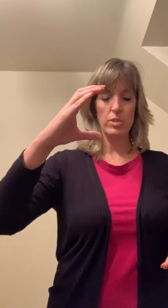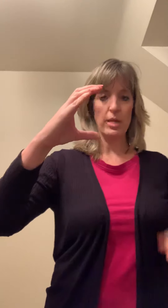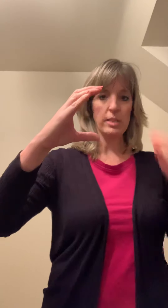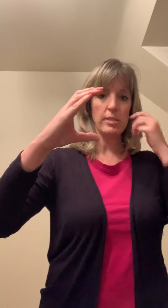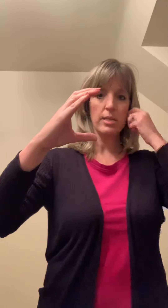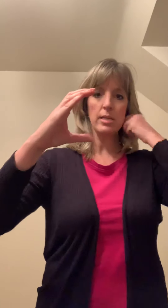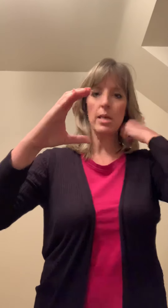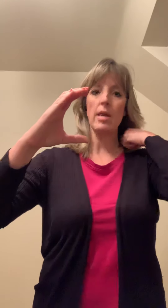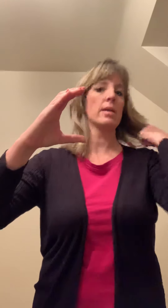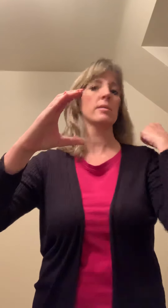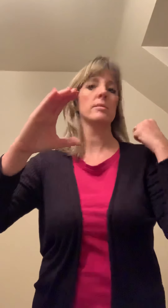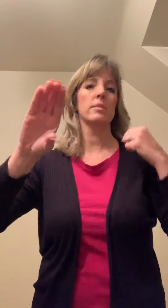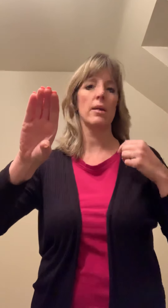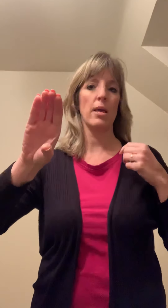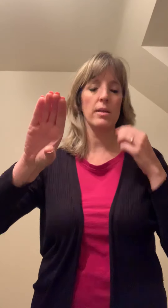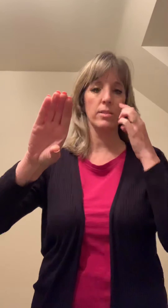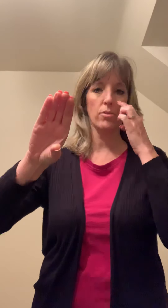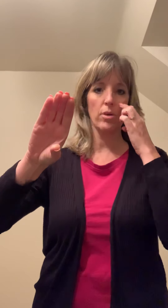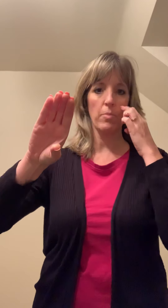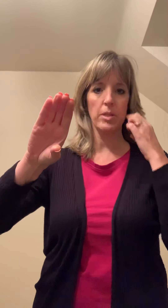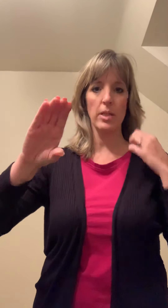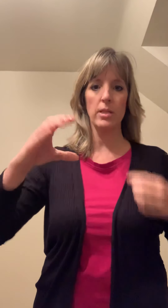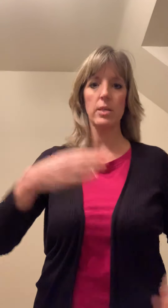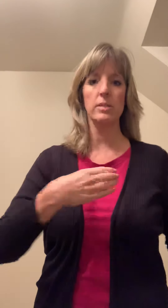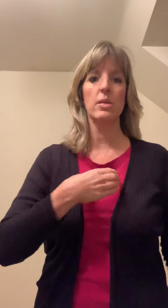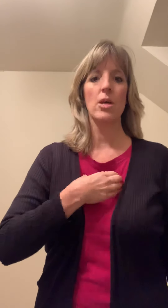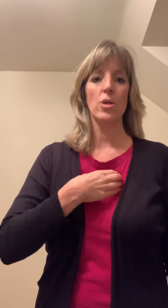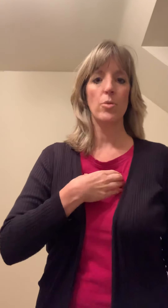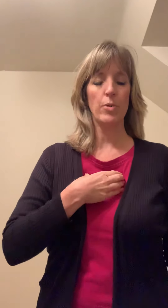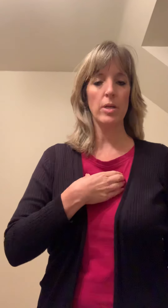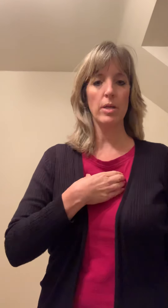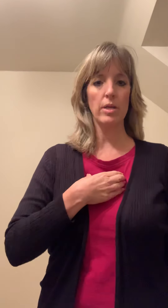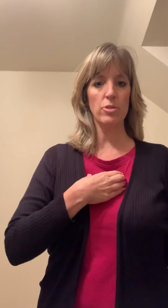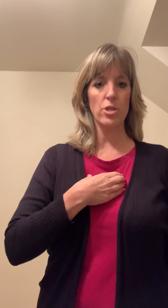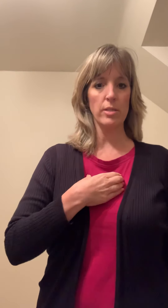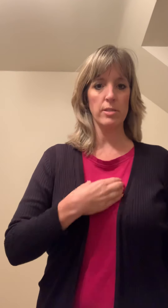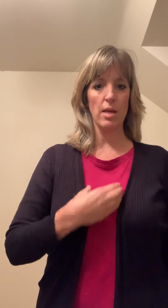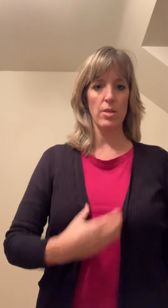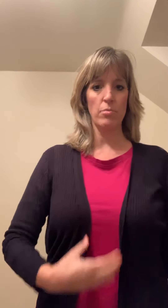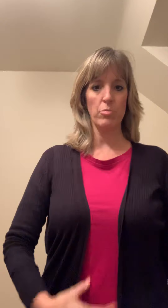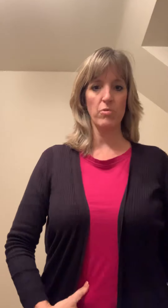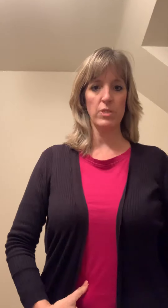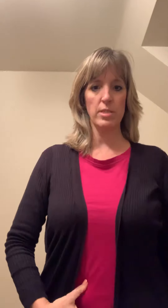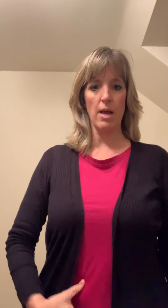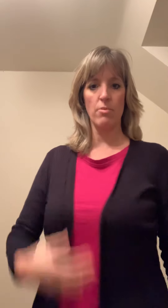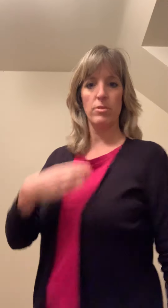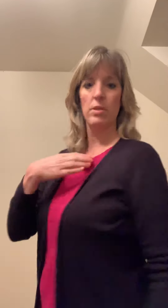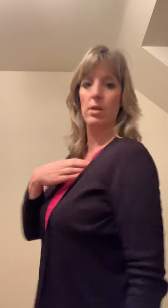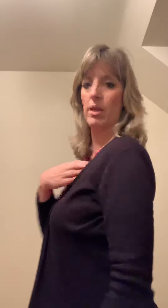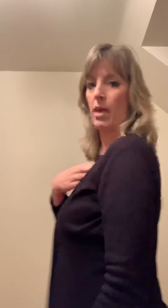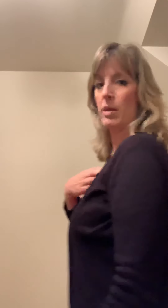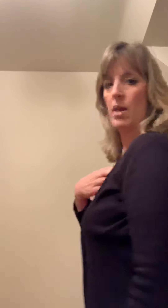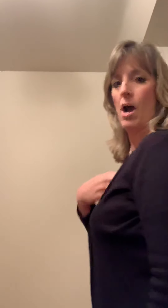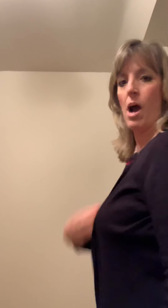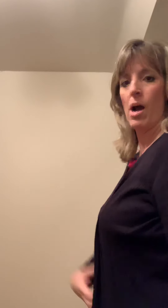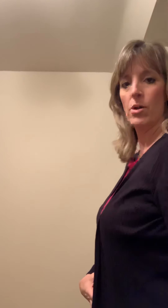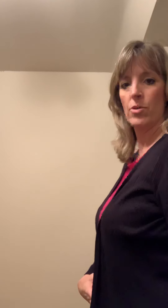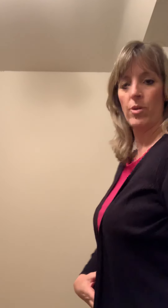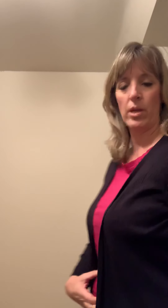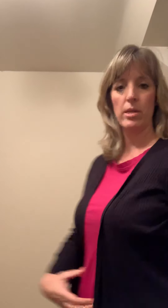a C hand, okay, so you cup it like this, you put it at your chest and you move it down, okay, hungry.